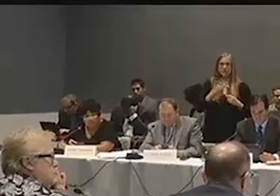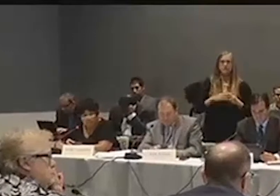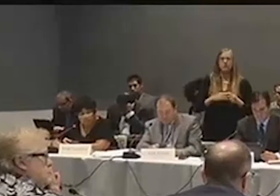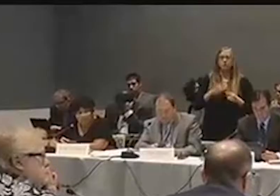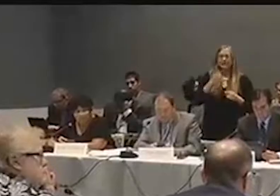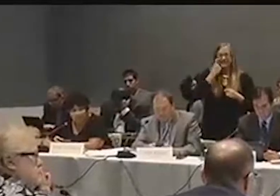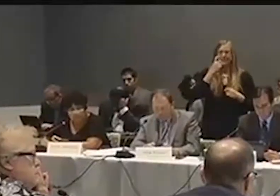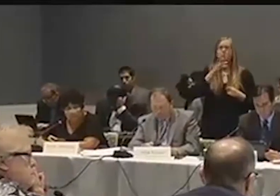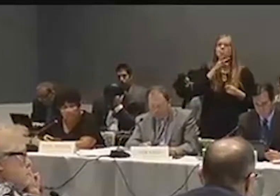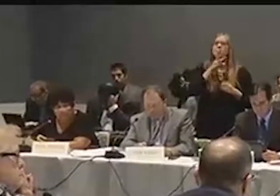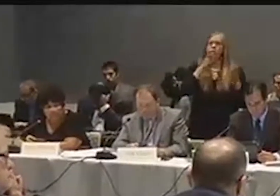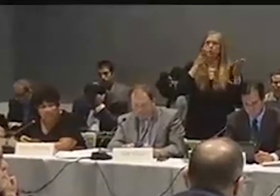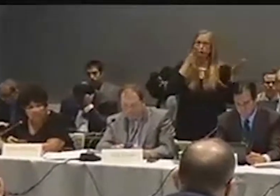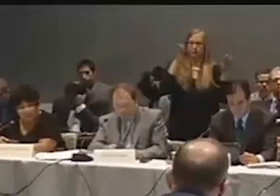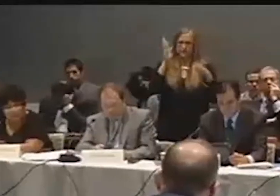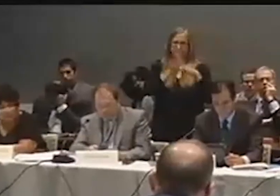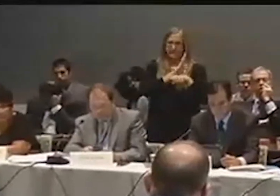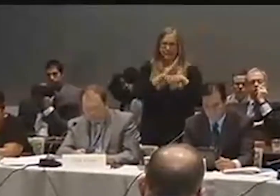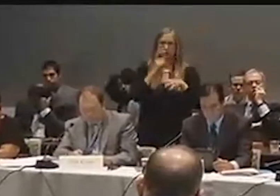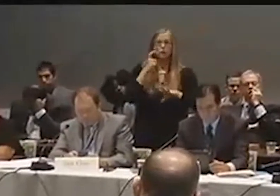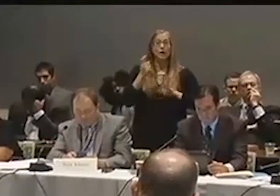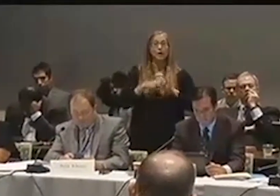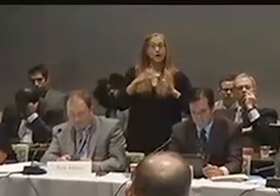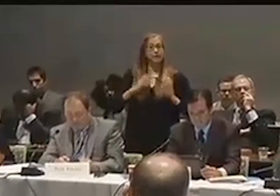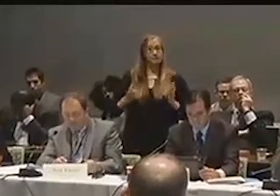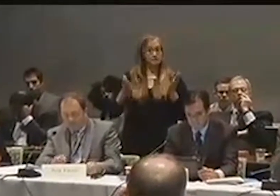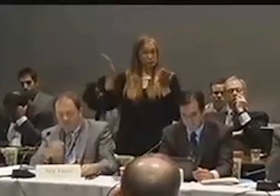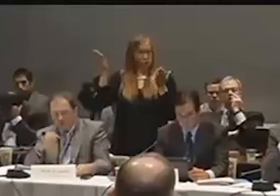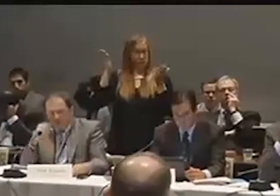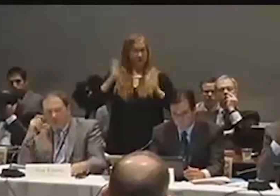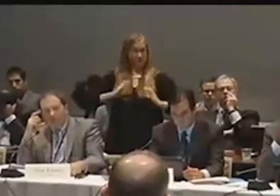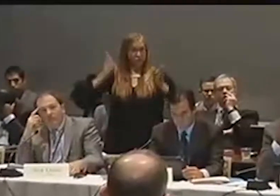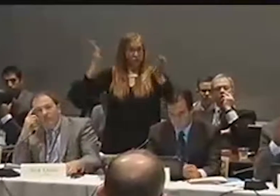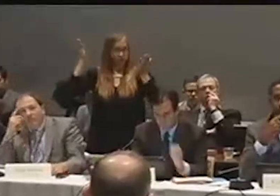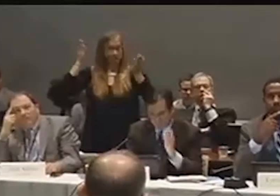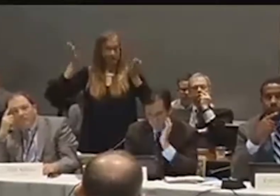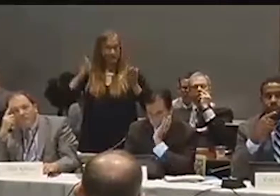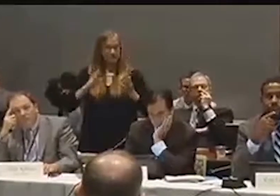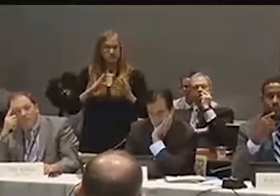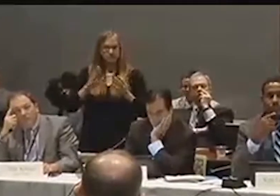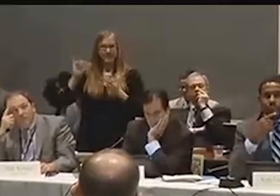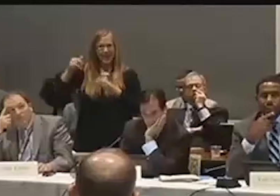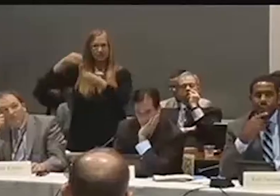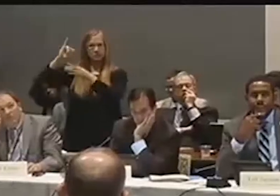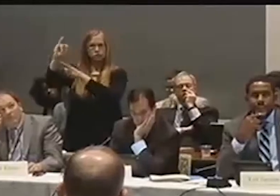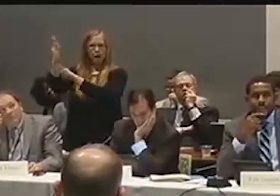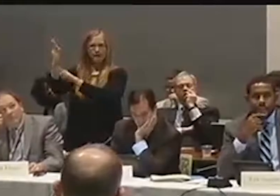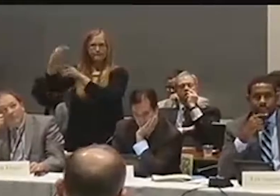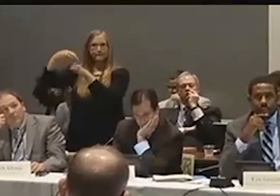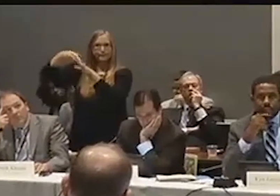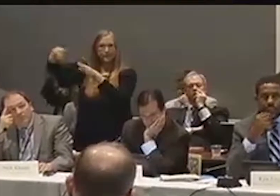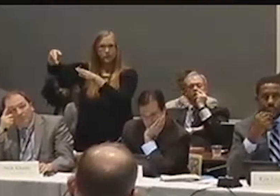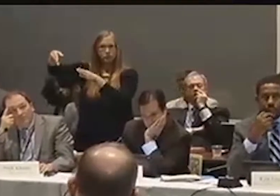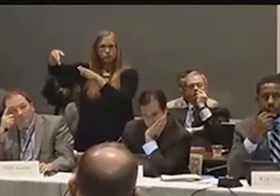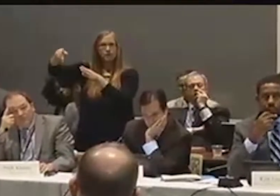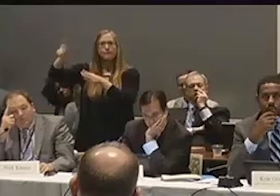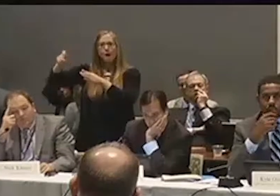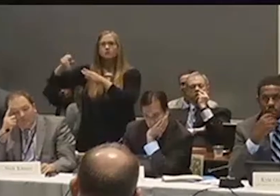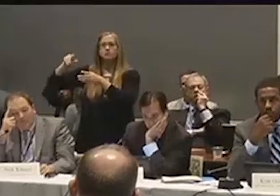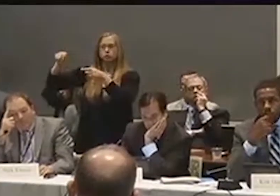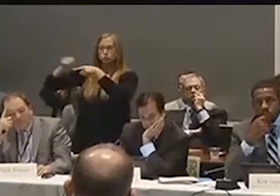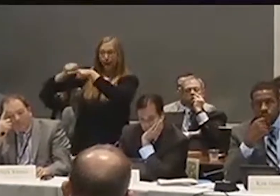well, started to recognize that customer service is a profession that we need to provide adequate